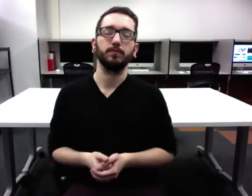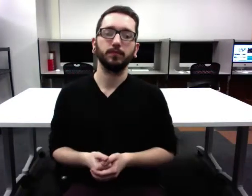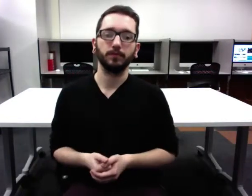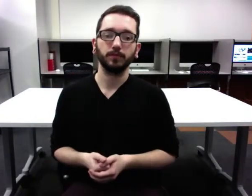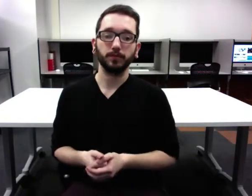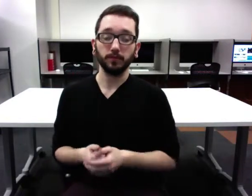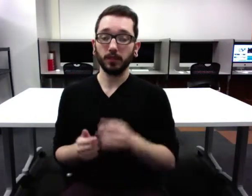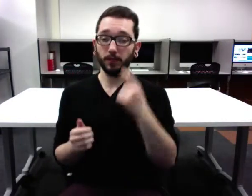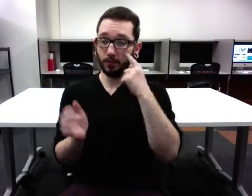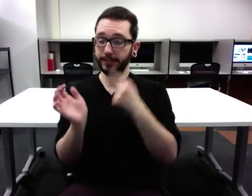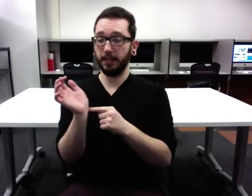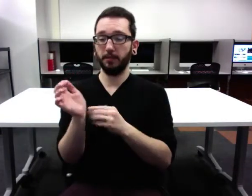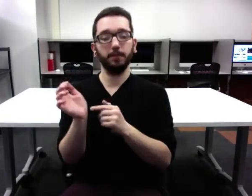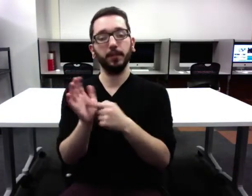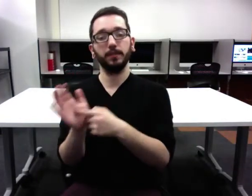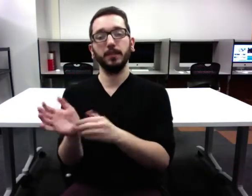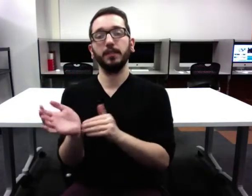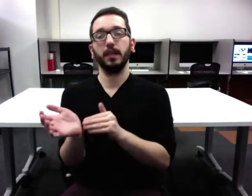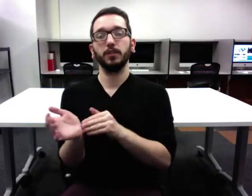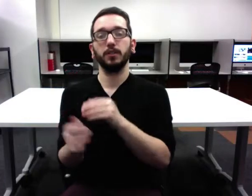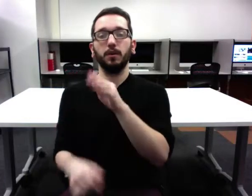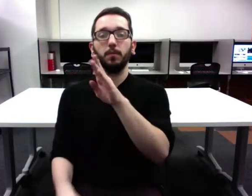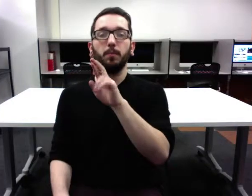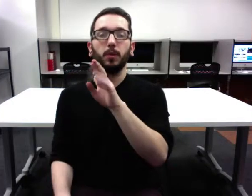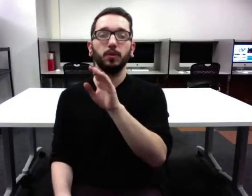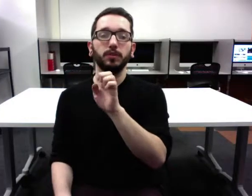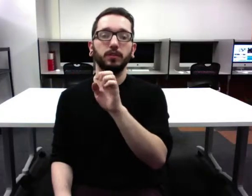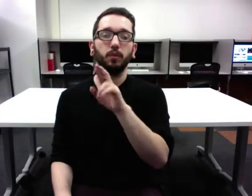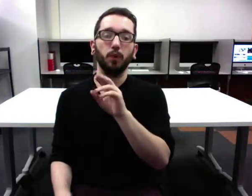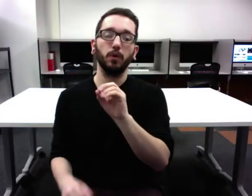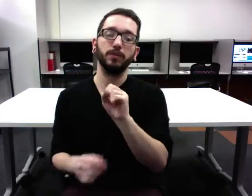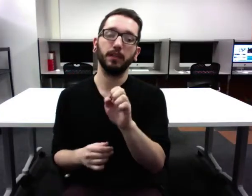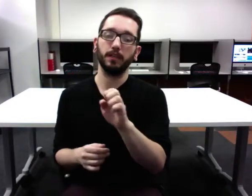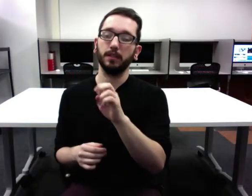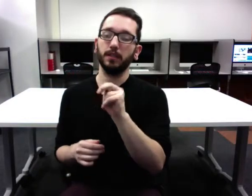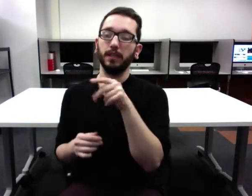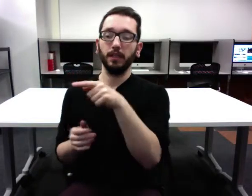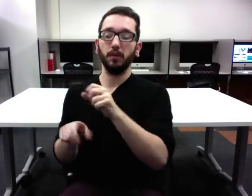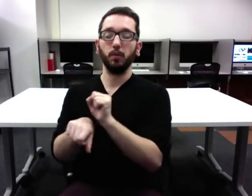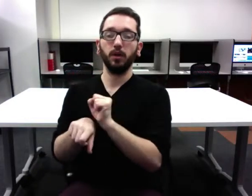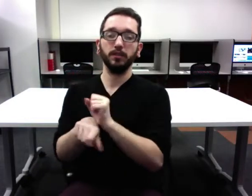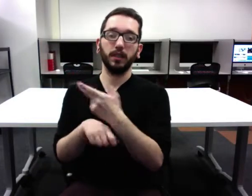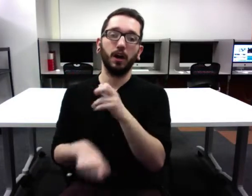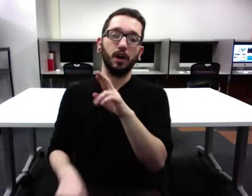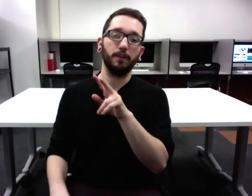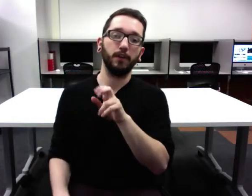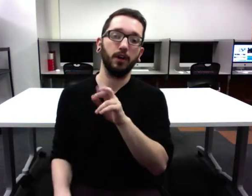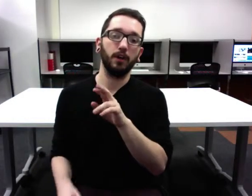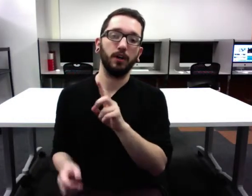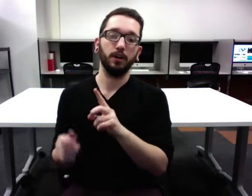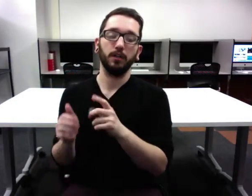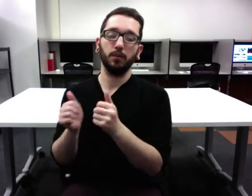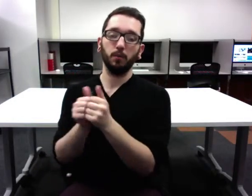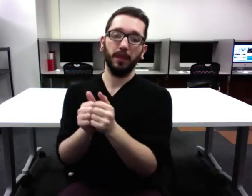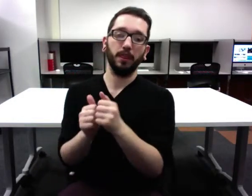Dr. Bruce Rosen, who's the head of radiology at Harvard, is working with Kathleen Hoy, a 70-some-year-old